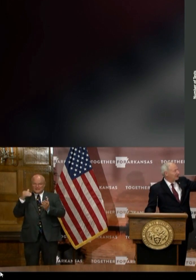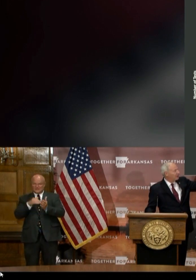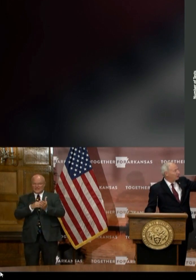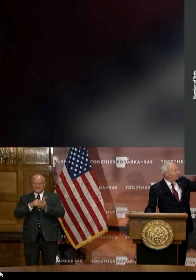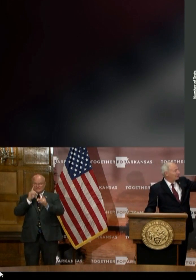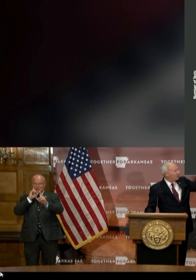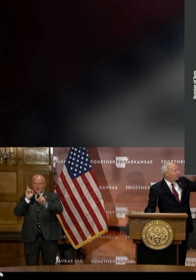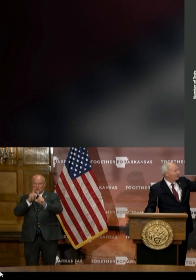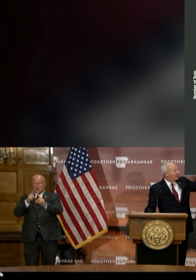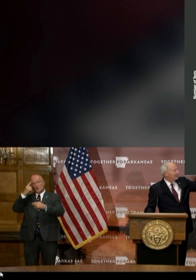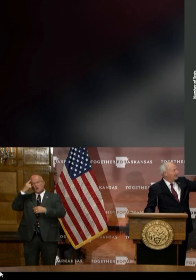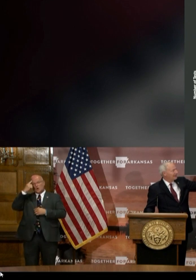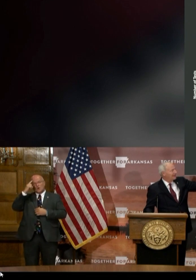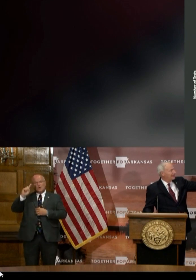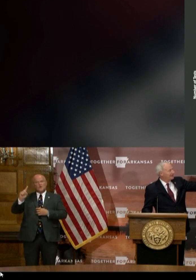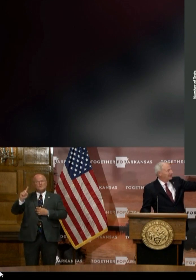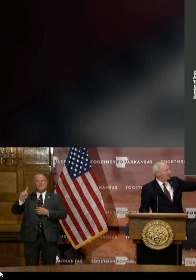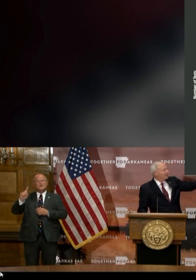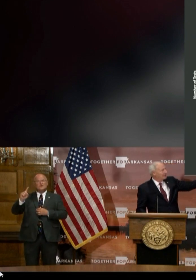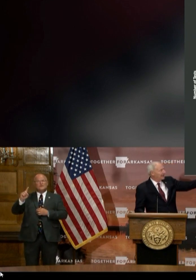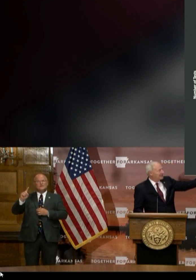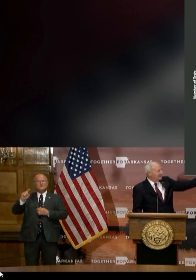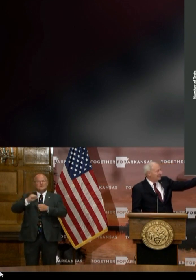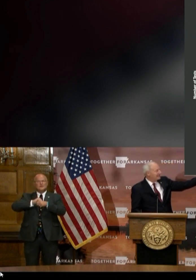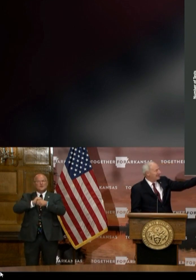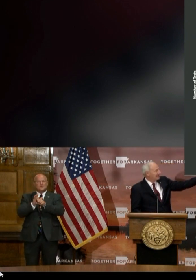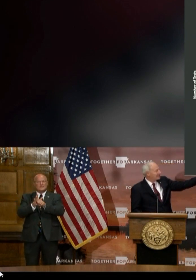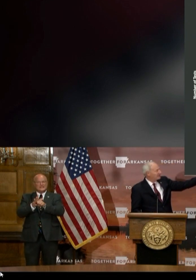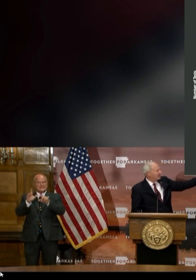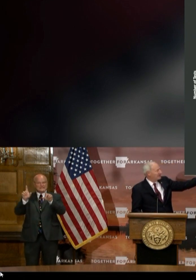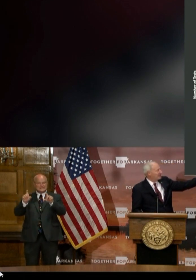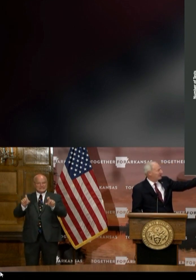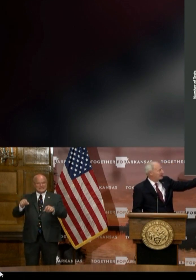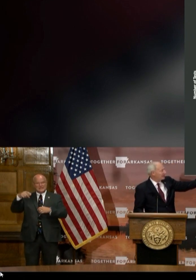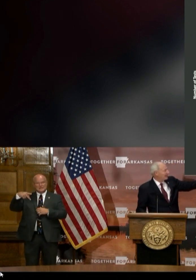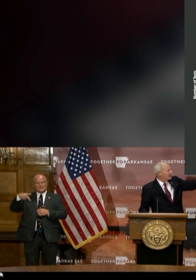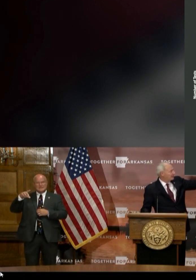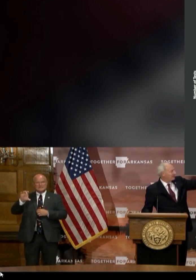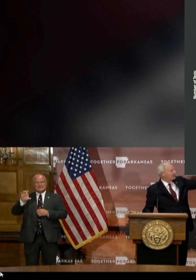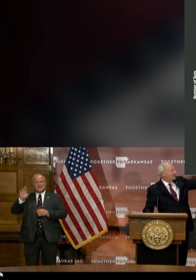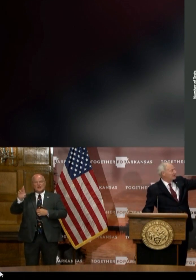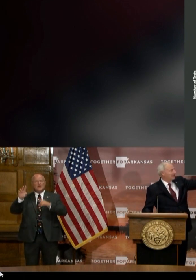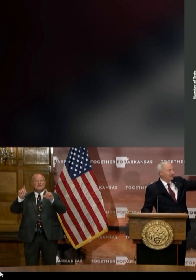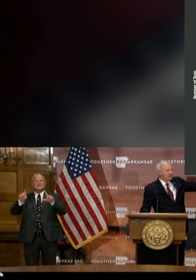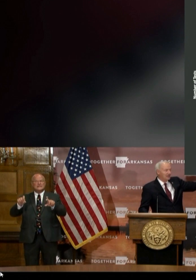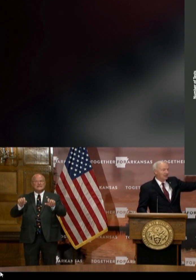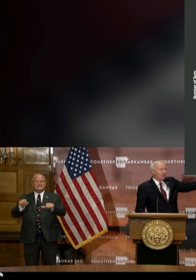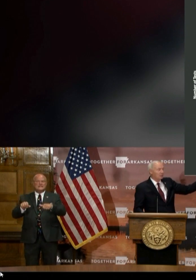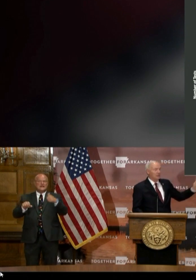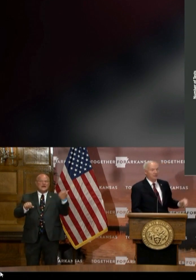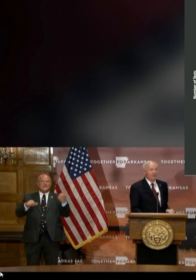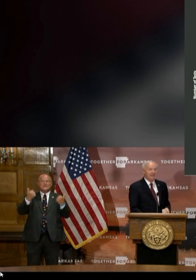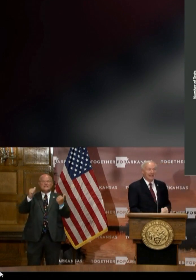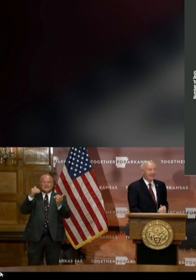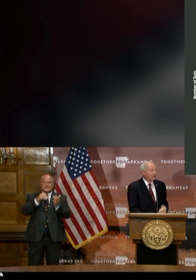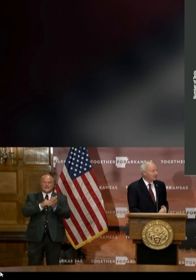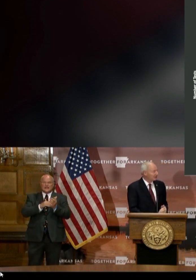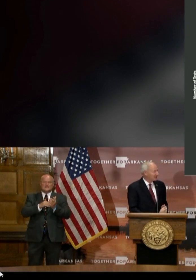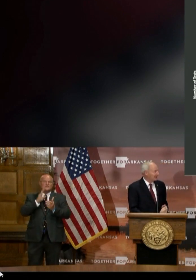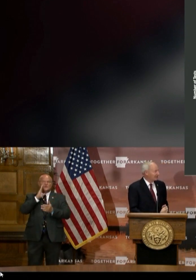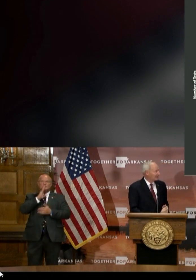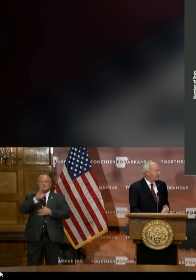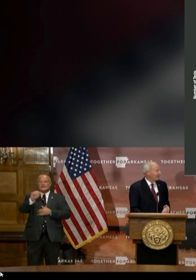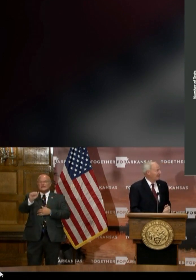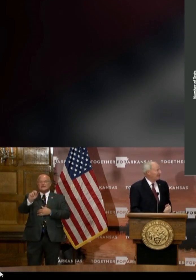was our goal for the COVID-19 test, the PCR test, and the other 10,000, our goal was to be the